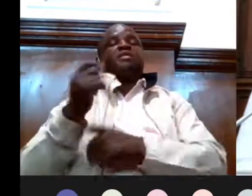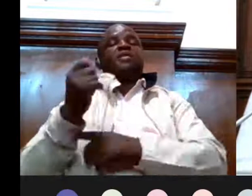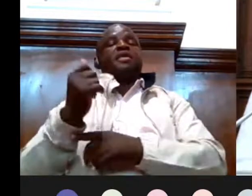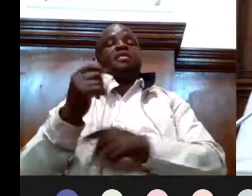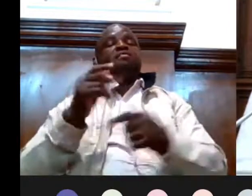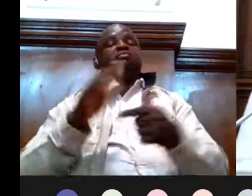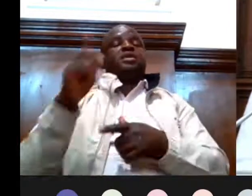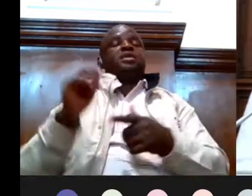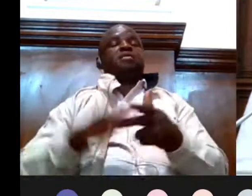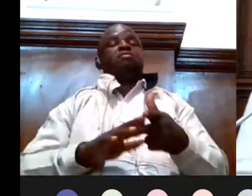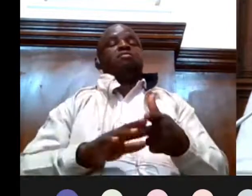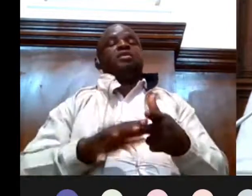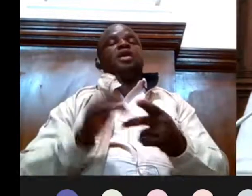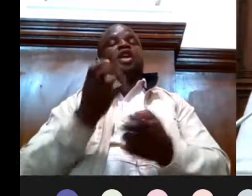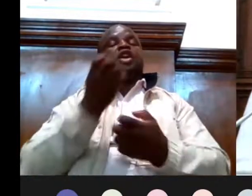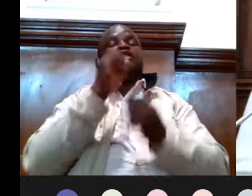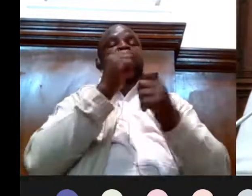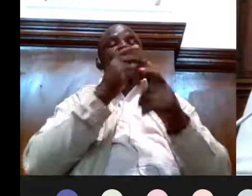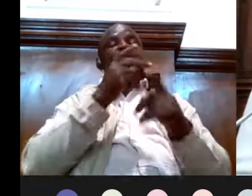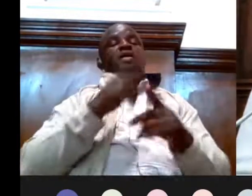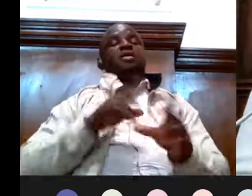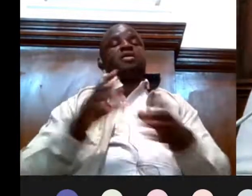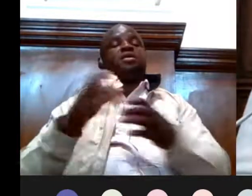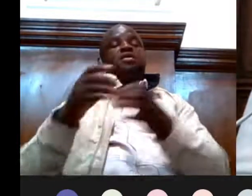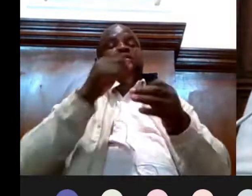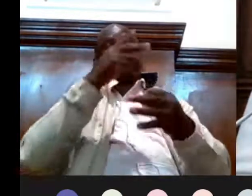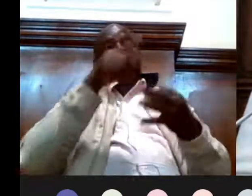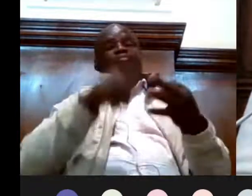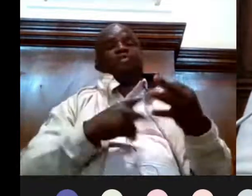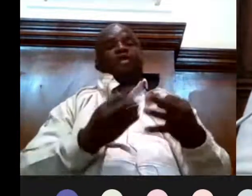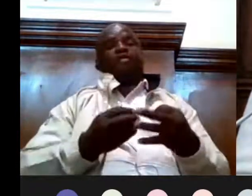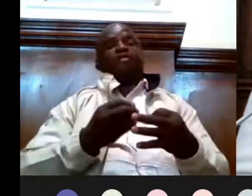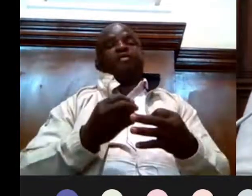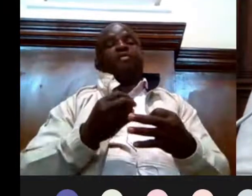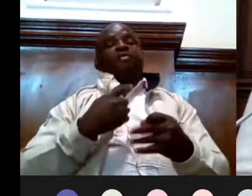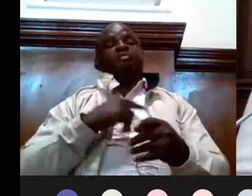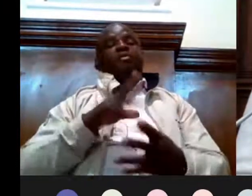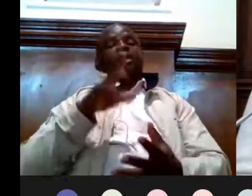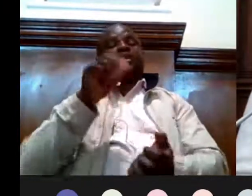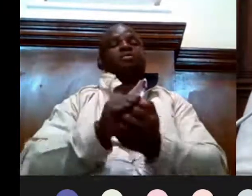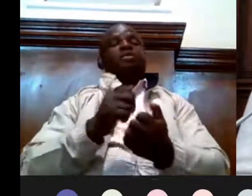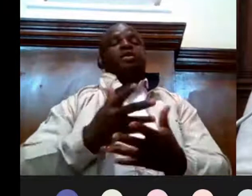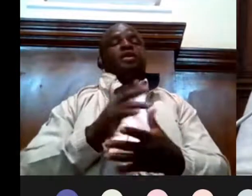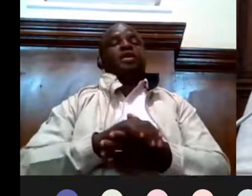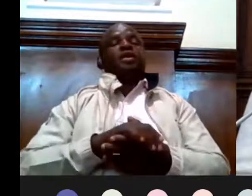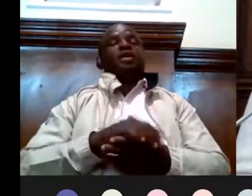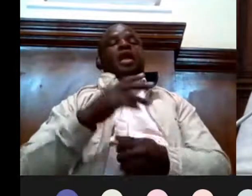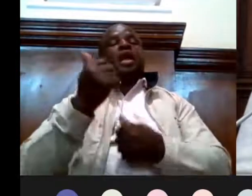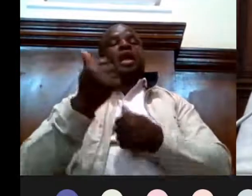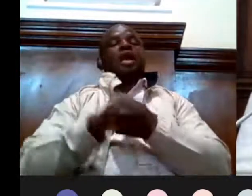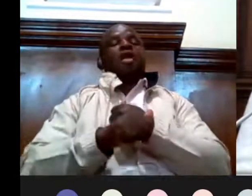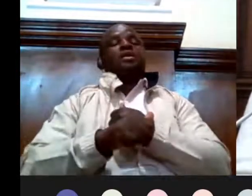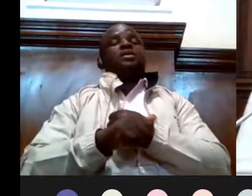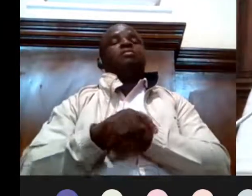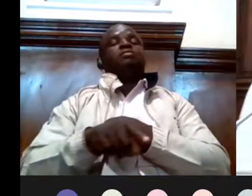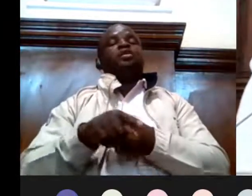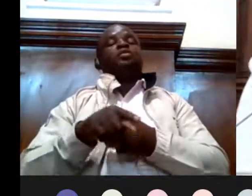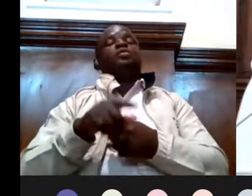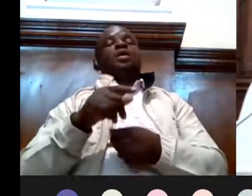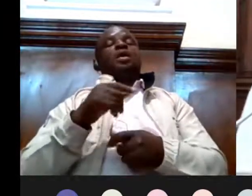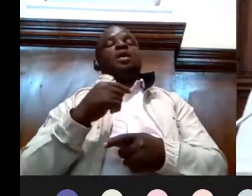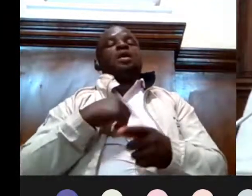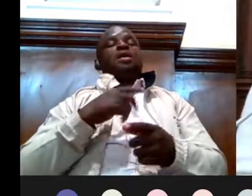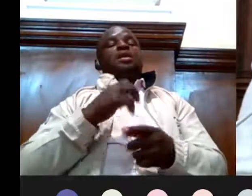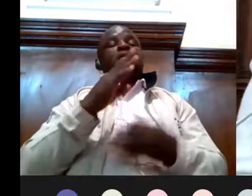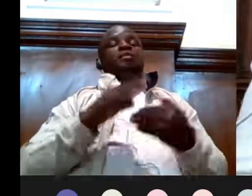such as finance, information technology, and engineering sectors. Let me conclude by saying the last decade has witnessed